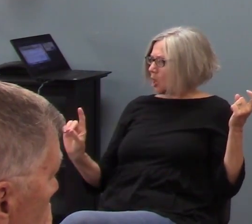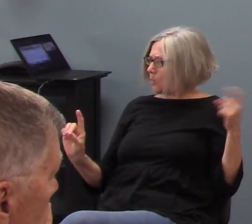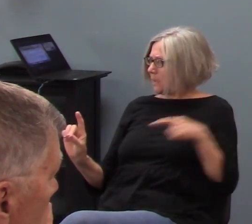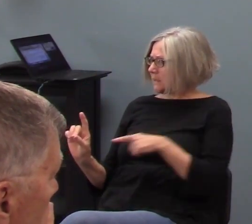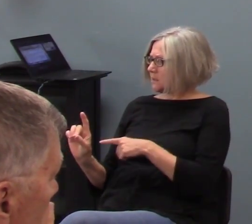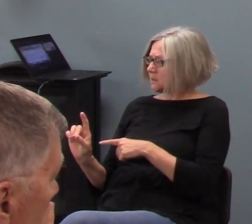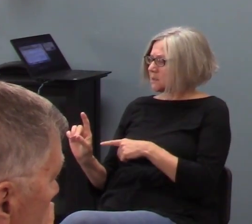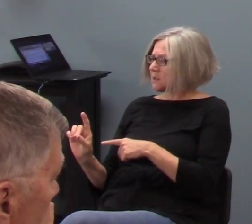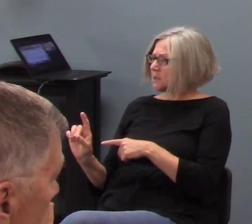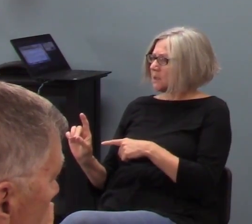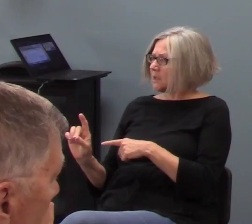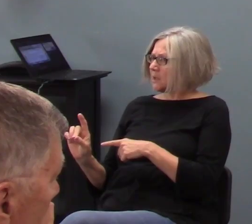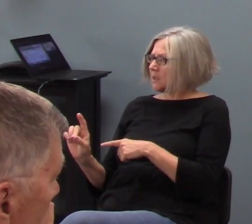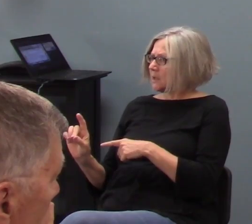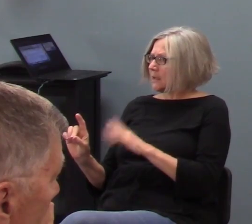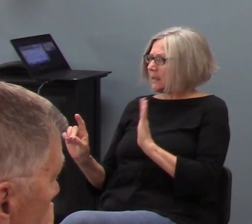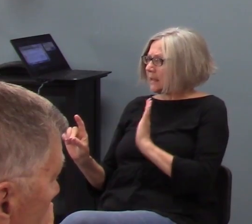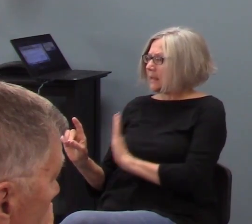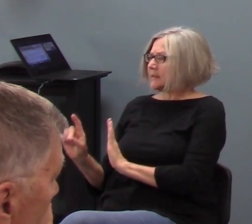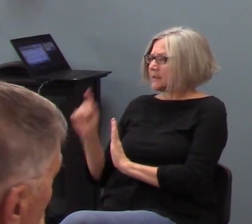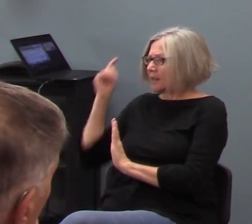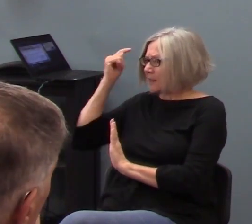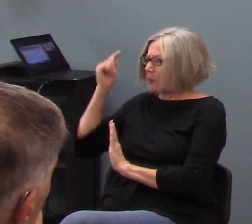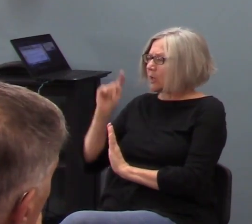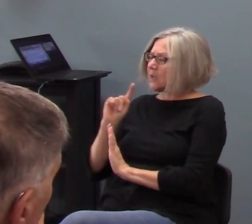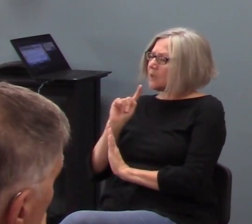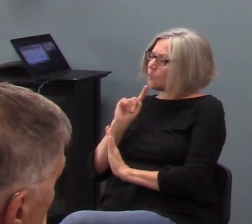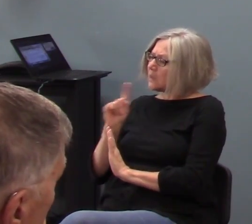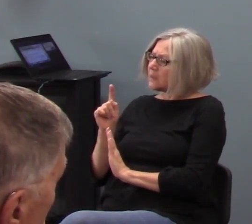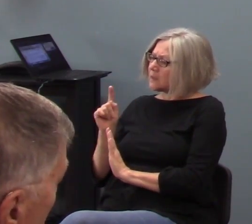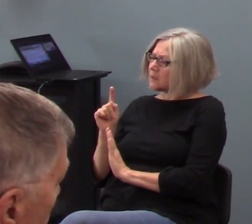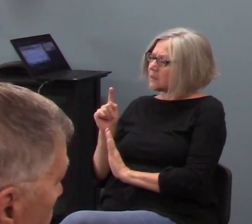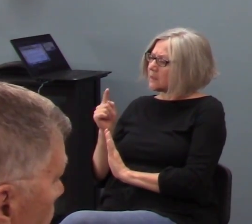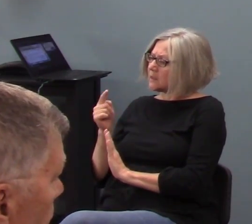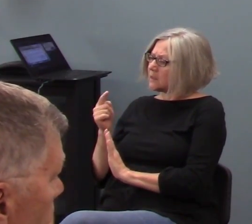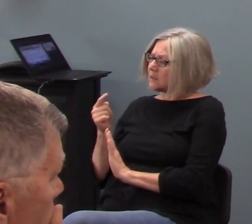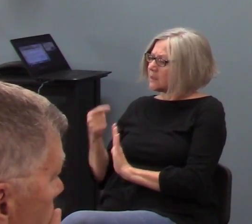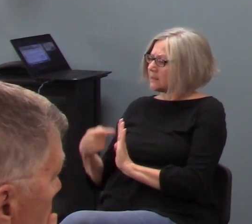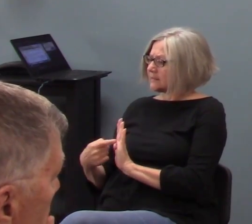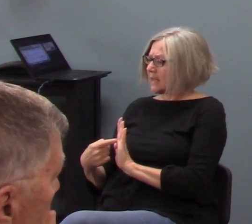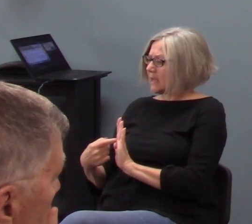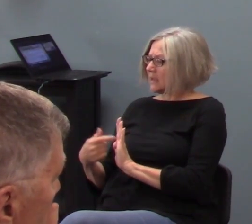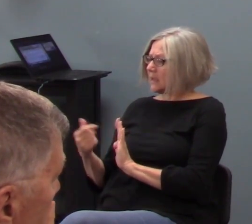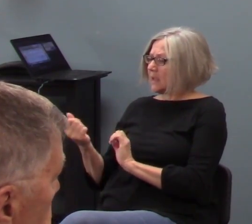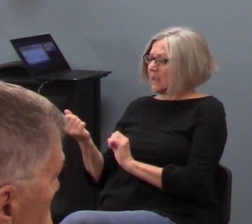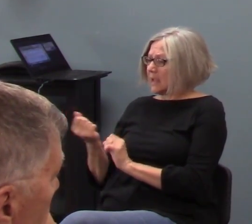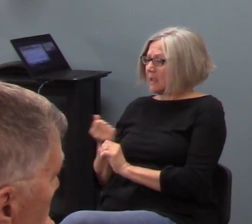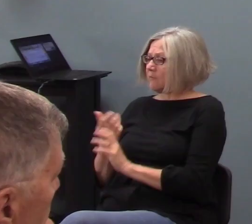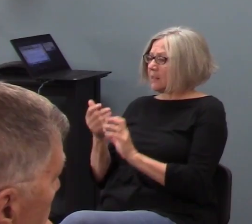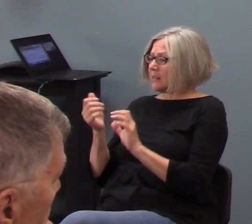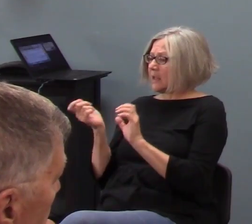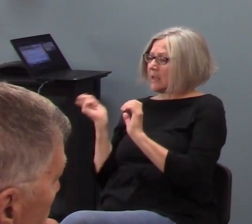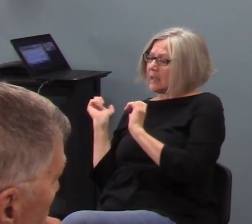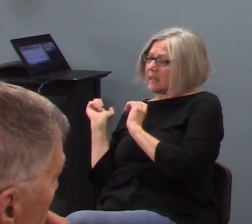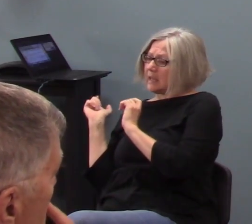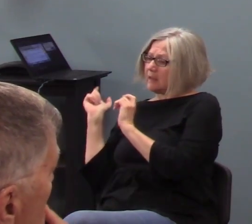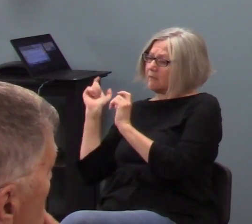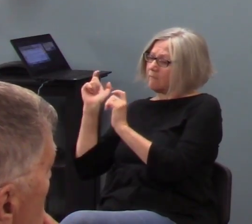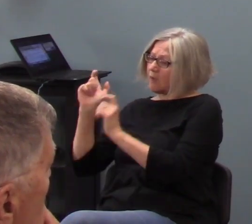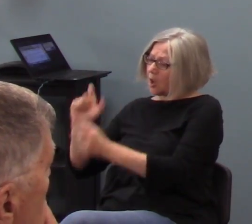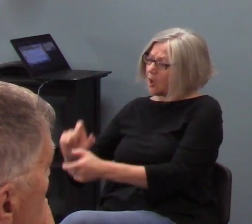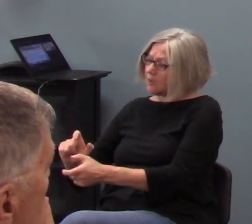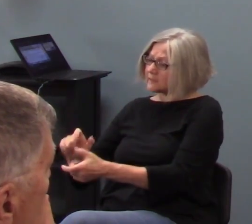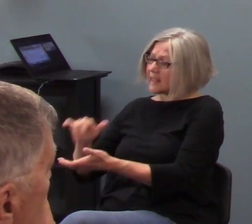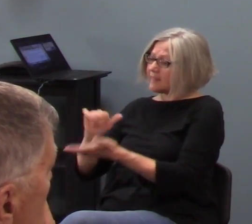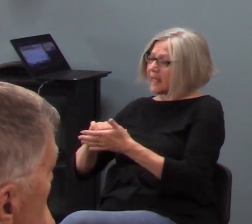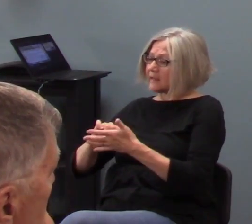far was his theory truly saying that everything evolved over 4 billion years and that's how we got all these complex